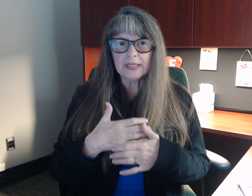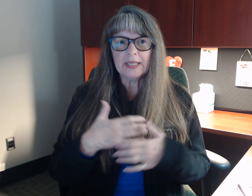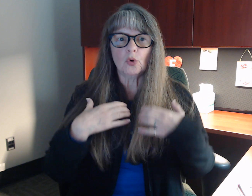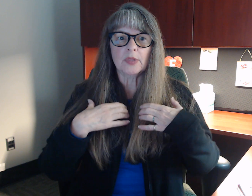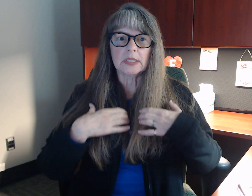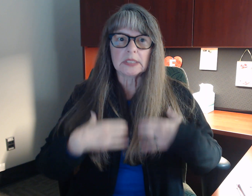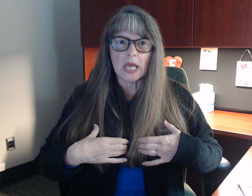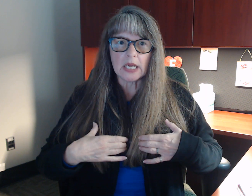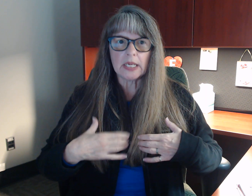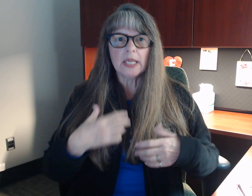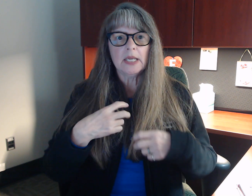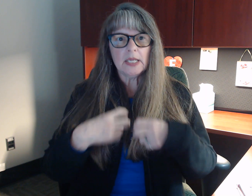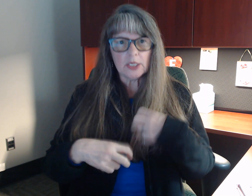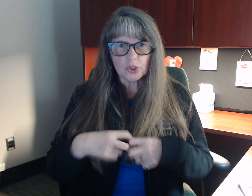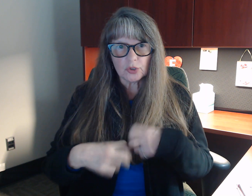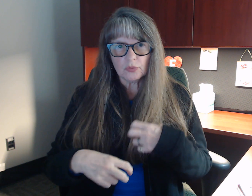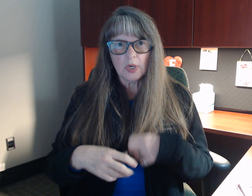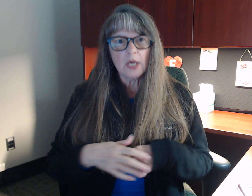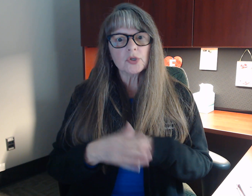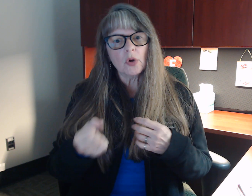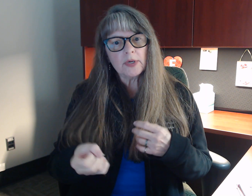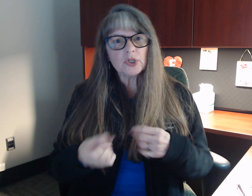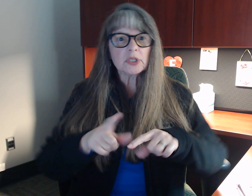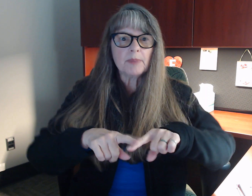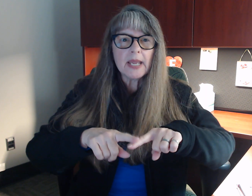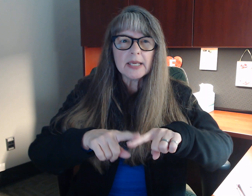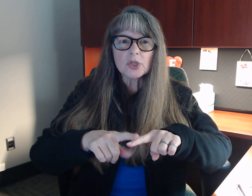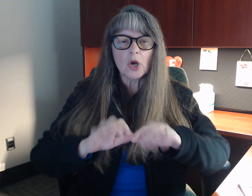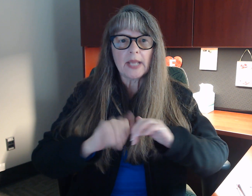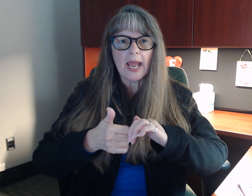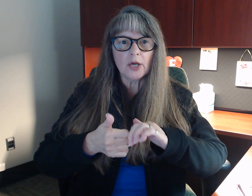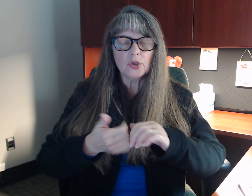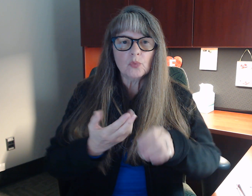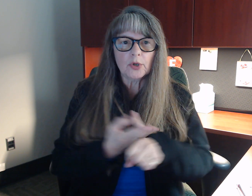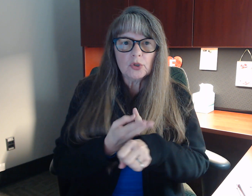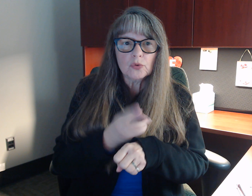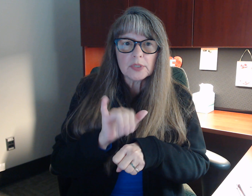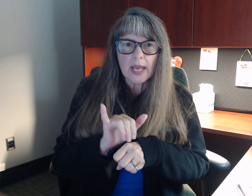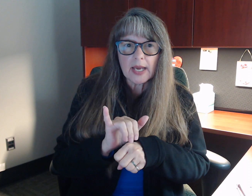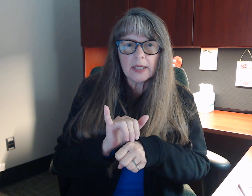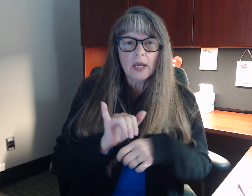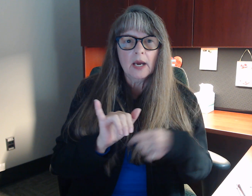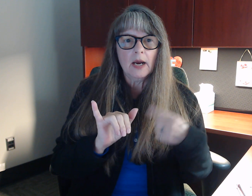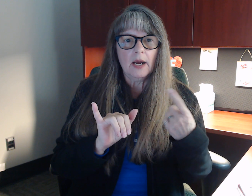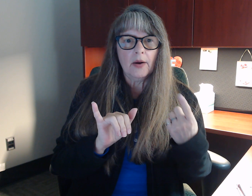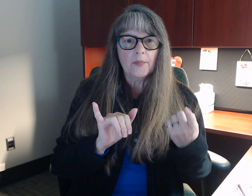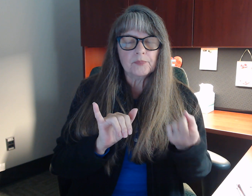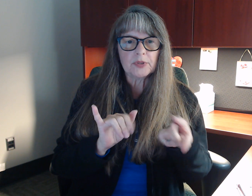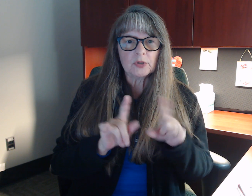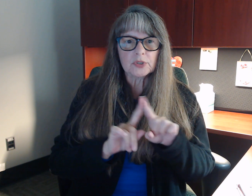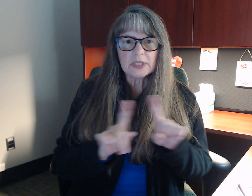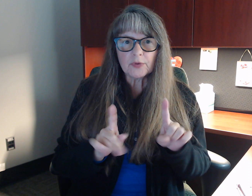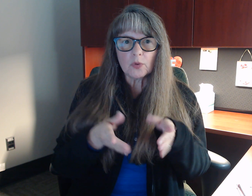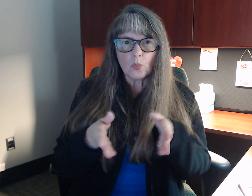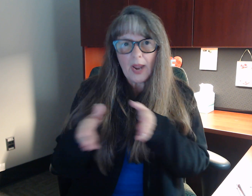or the lung issue. So it just depends on how you want to use that, but there's different